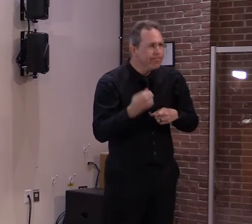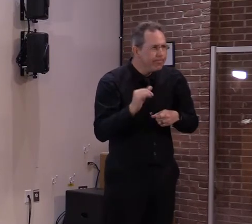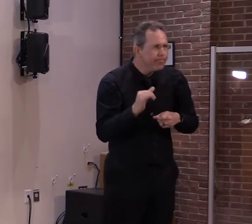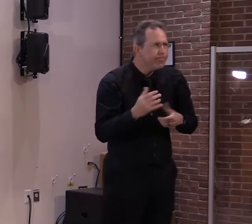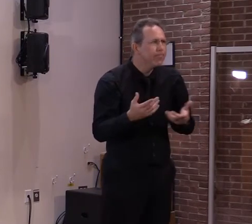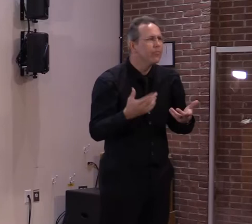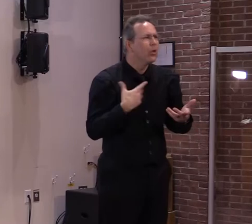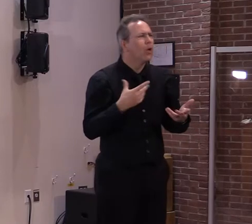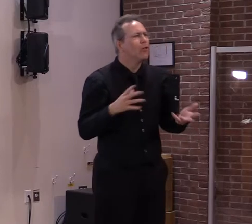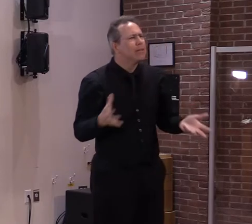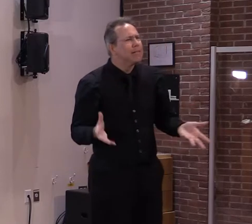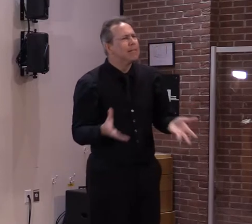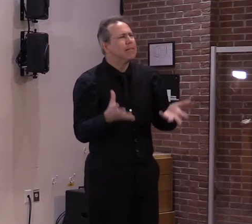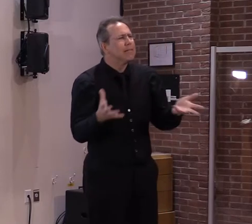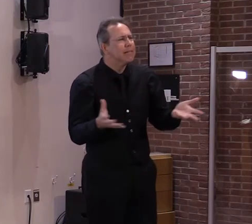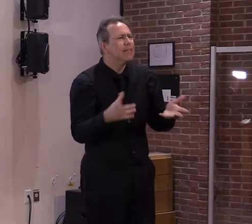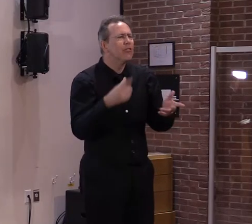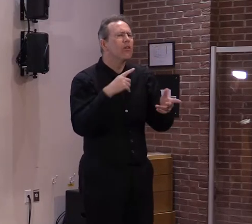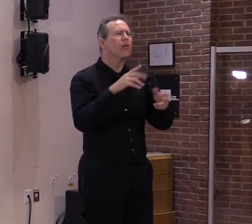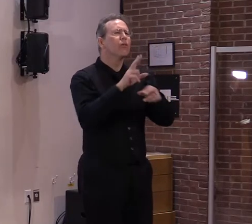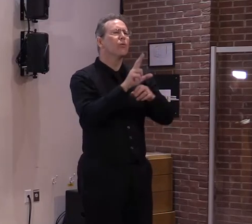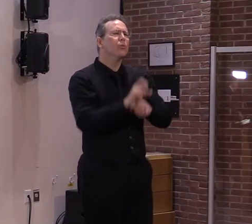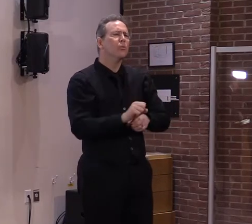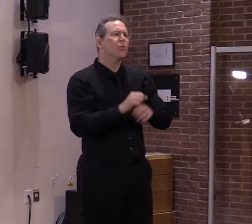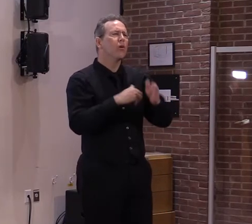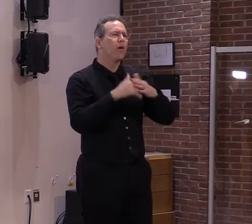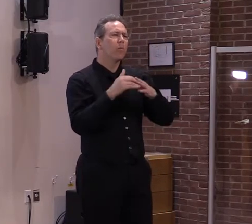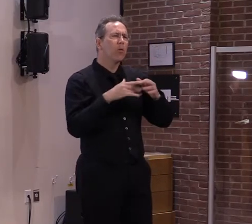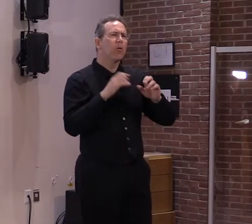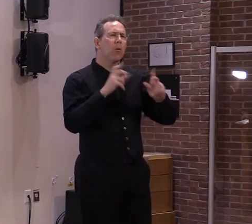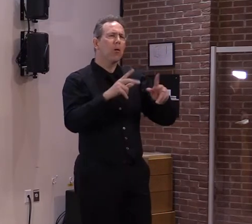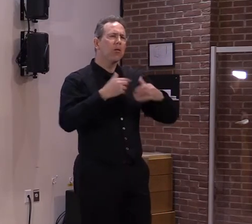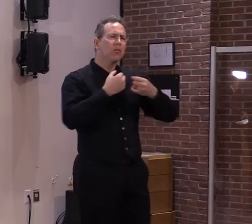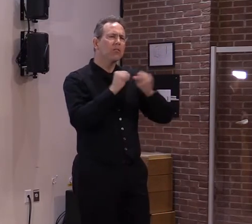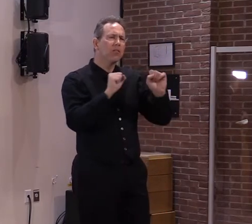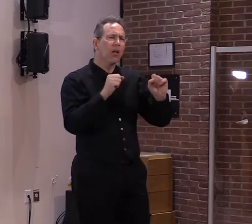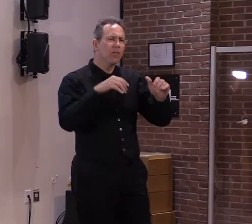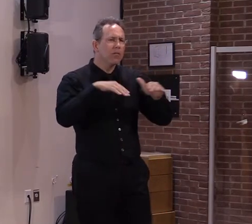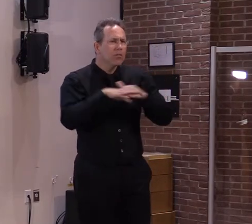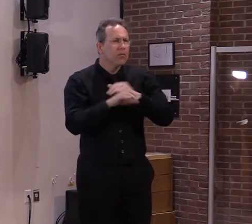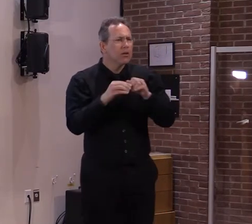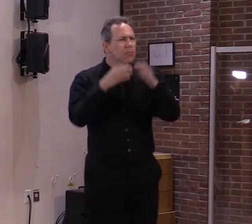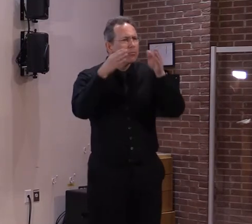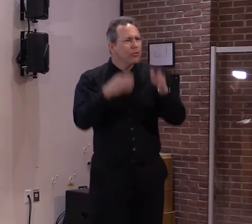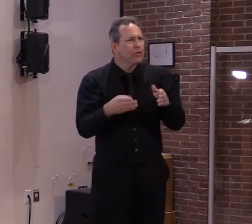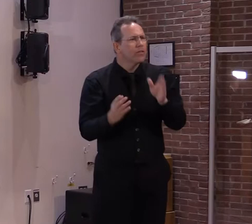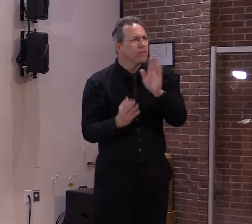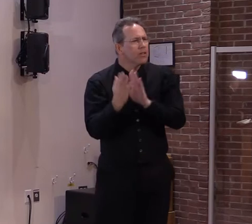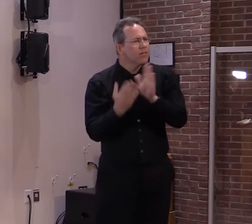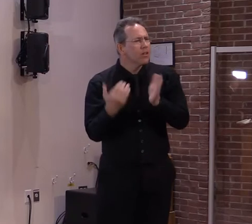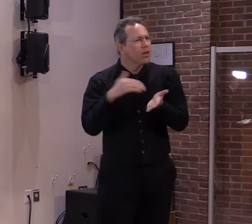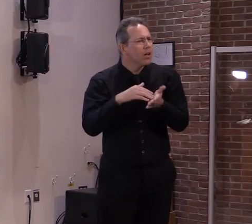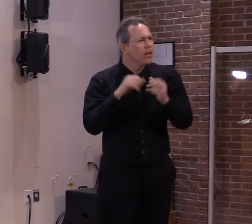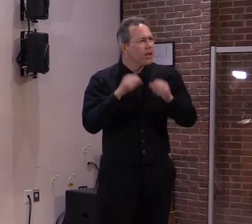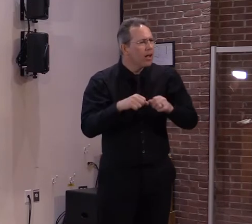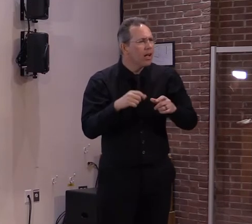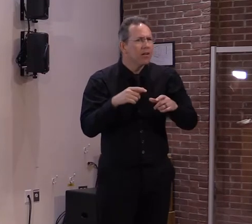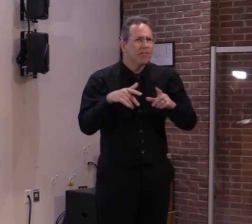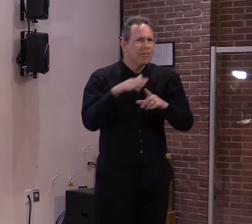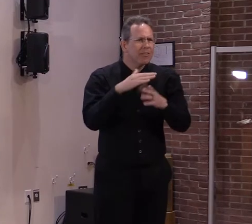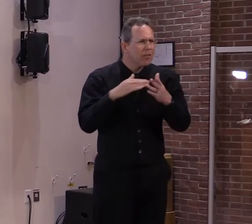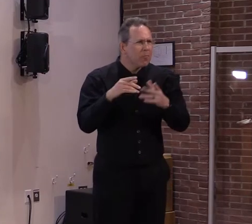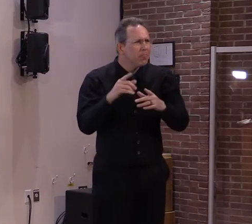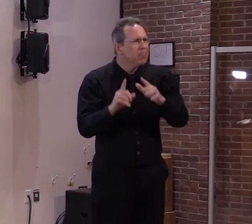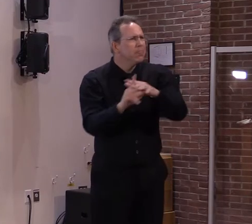fall even to make sure that we, you know, smooth out all the wrinkles that may develop and get them,